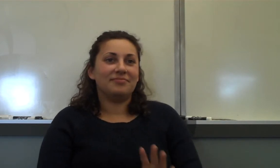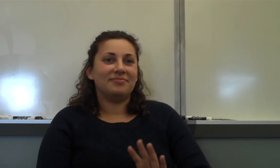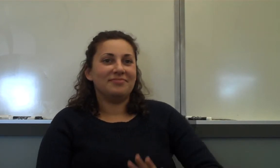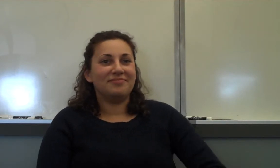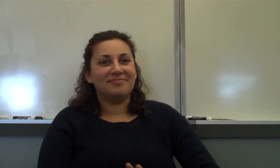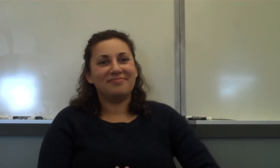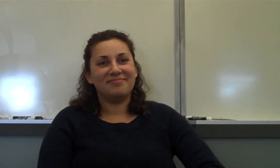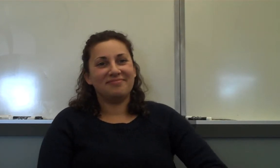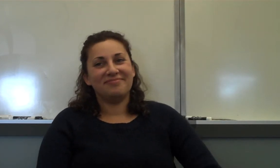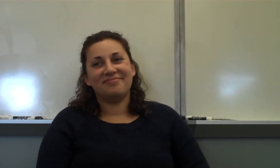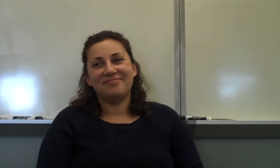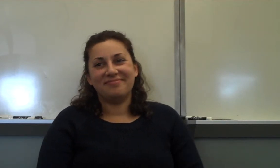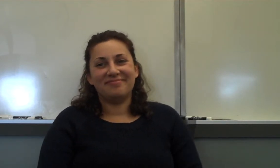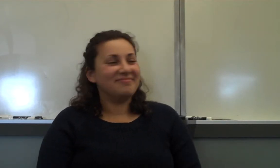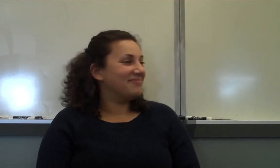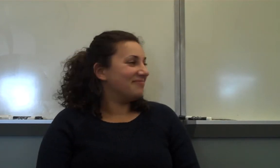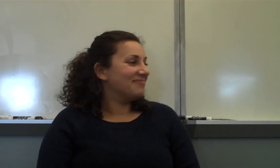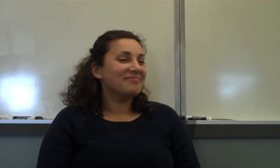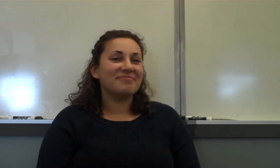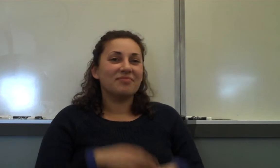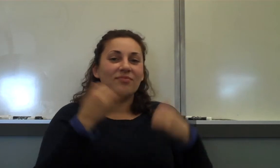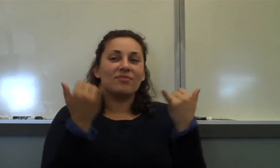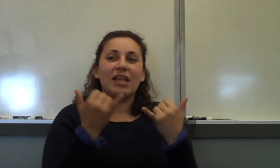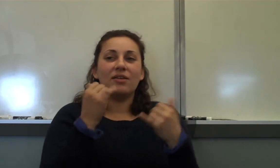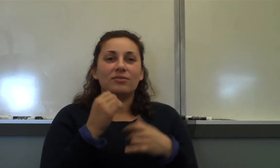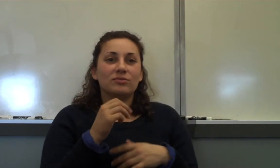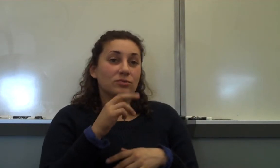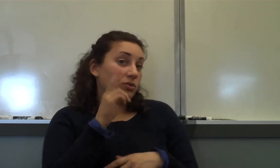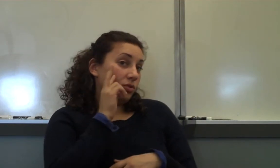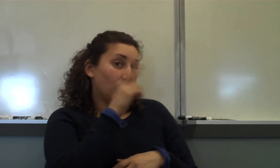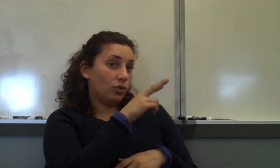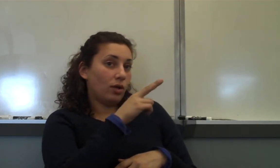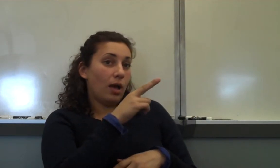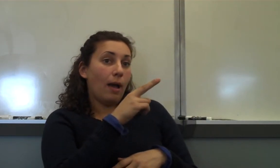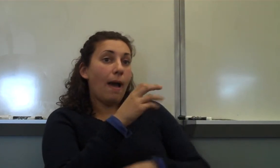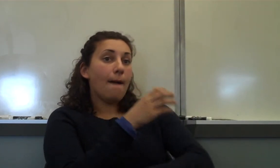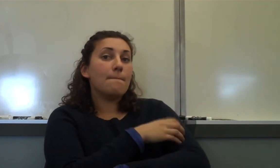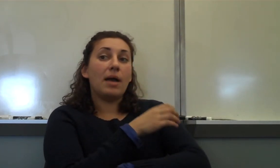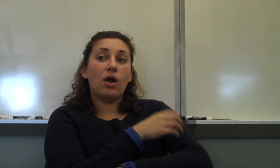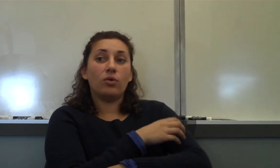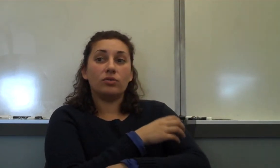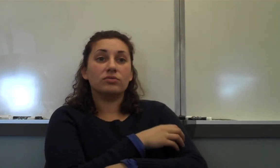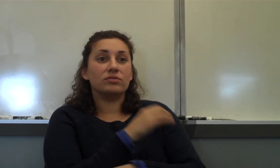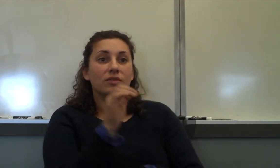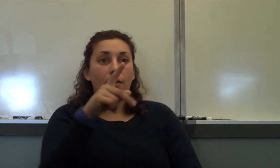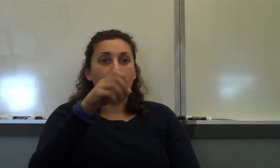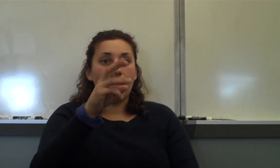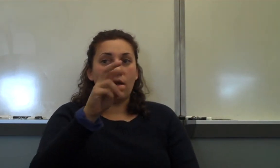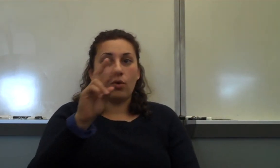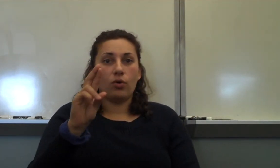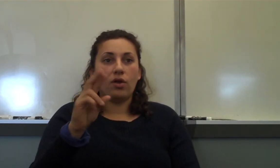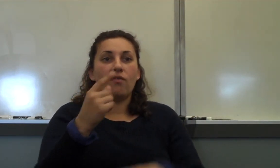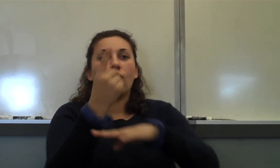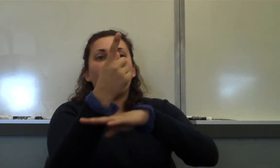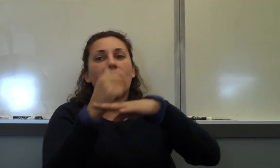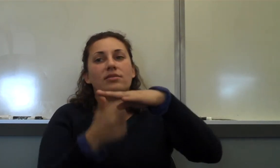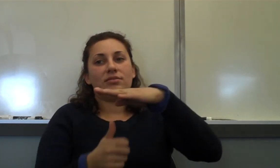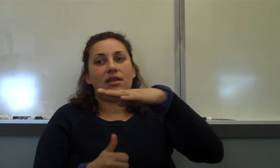Now we're going to look at powers of a tenth. It's pretty much the same